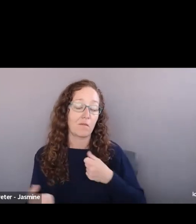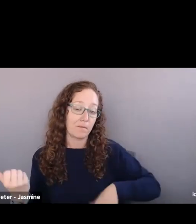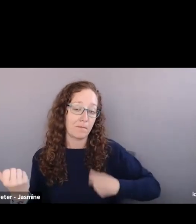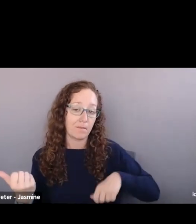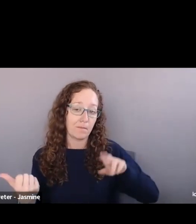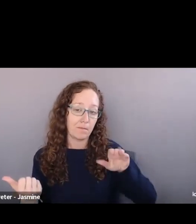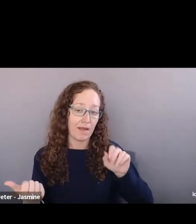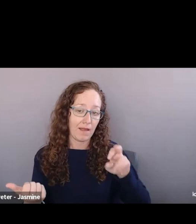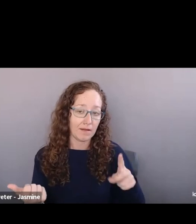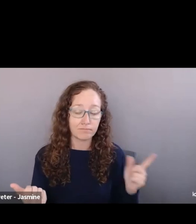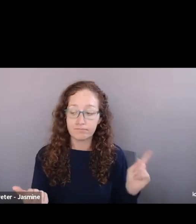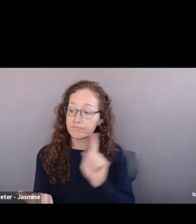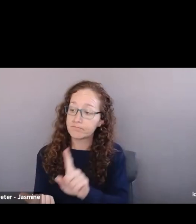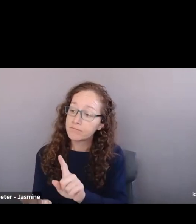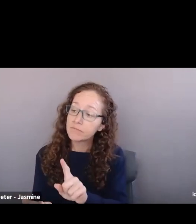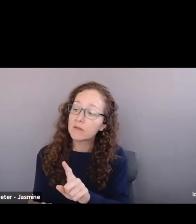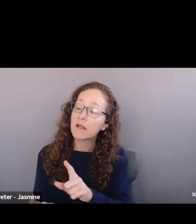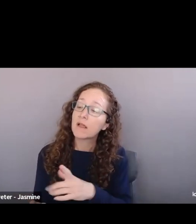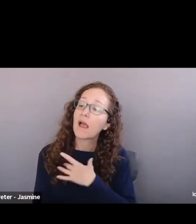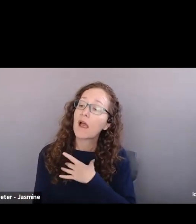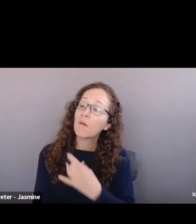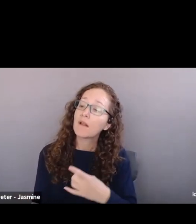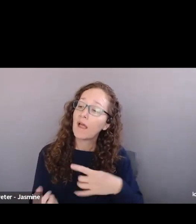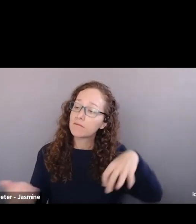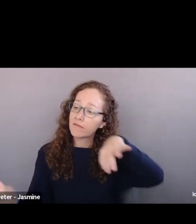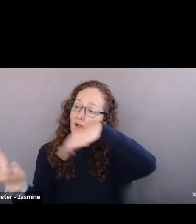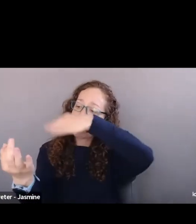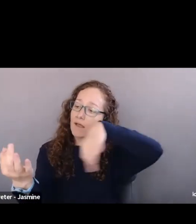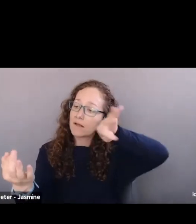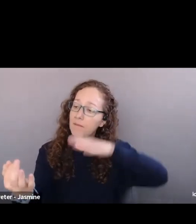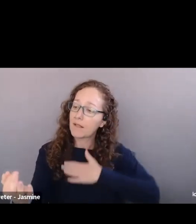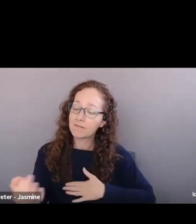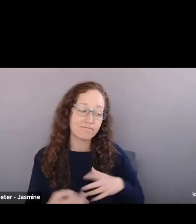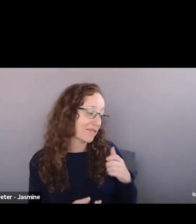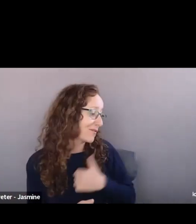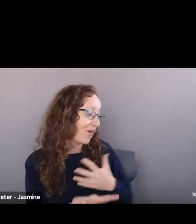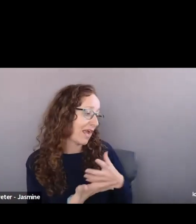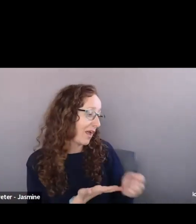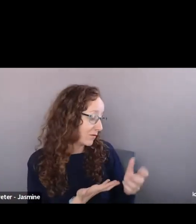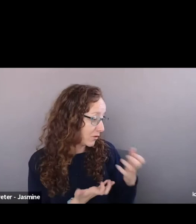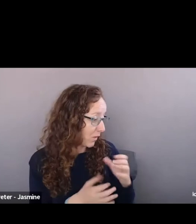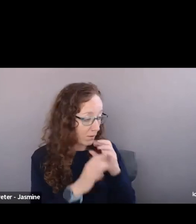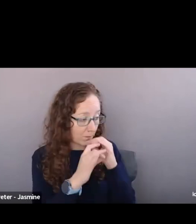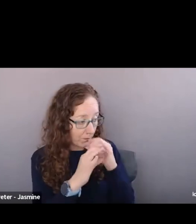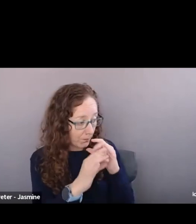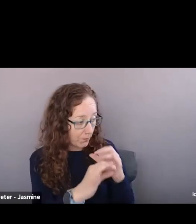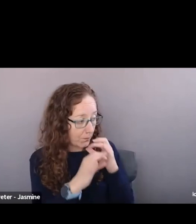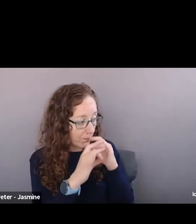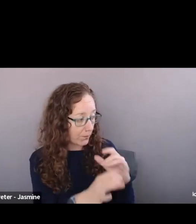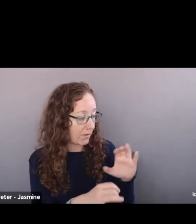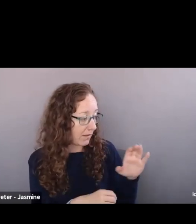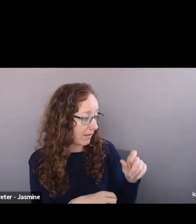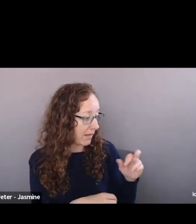out instruments. "I'm sorry, we're out of violins. Do you like the clarinet?" "No,"